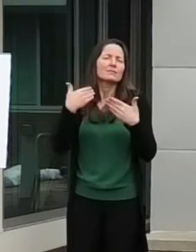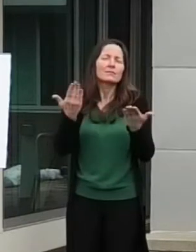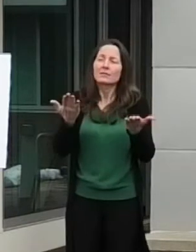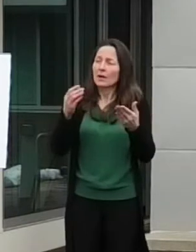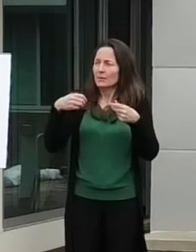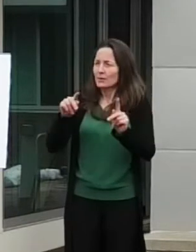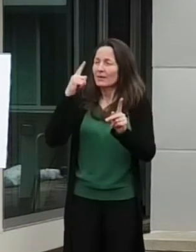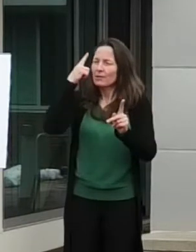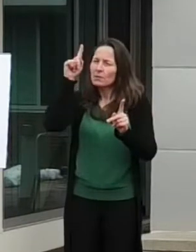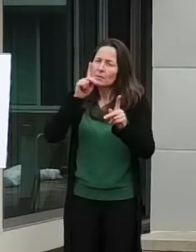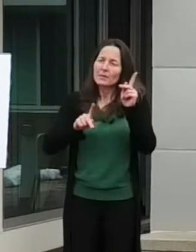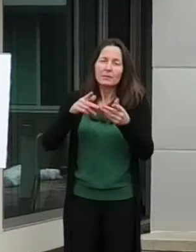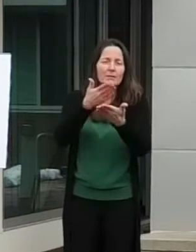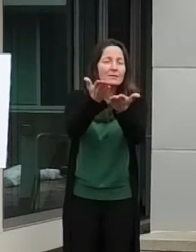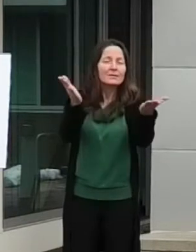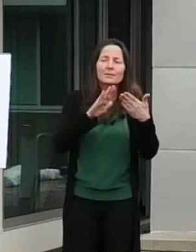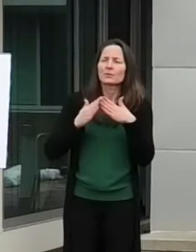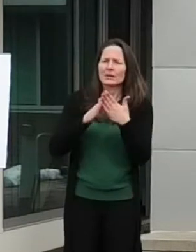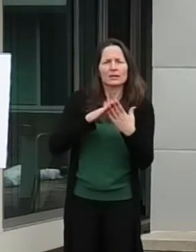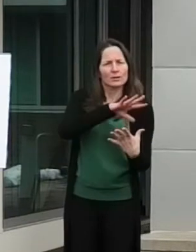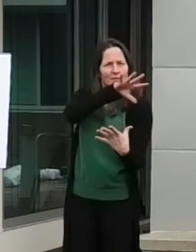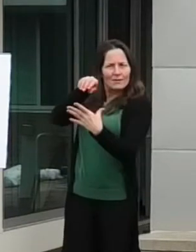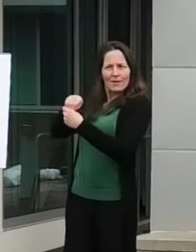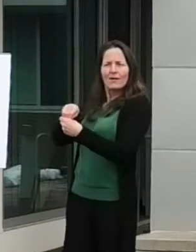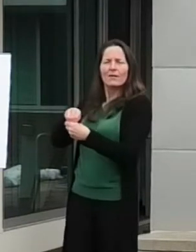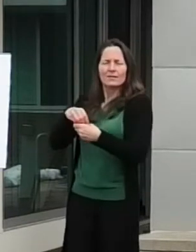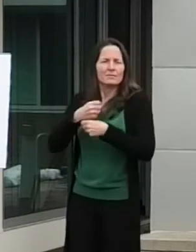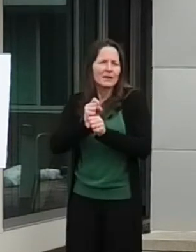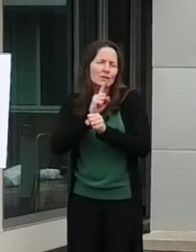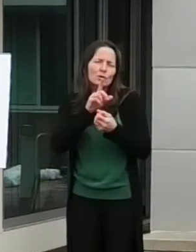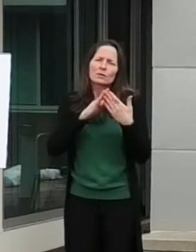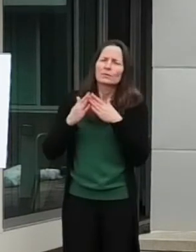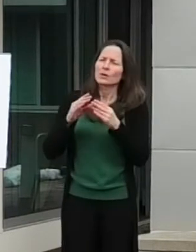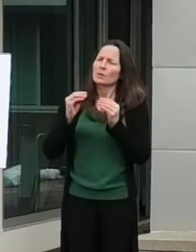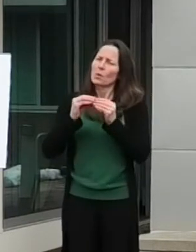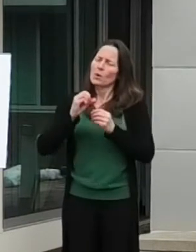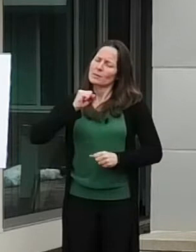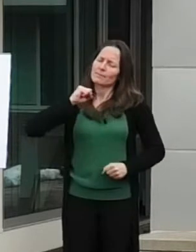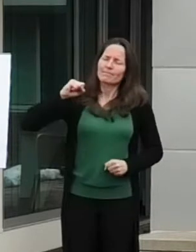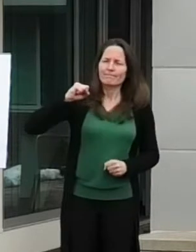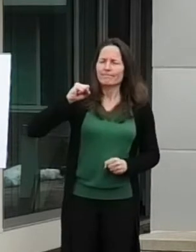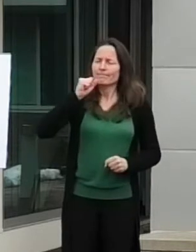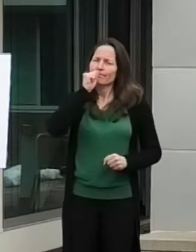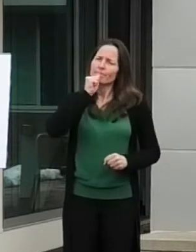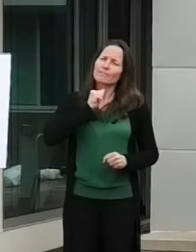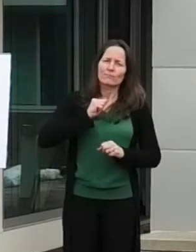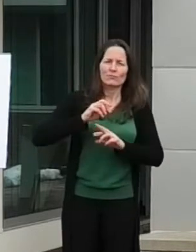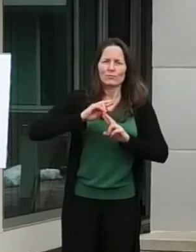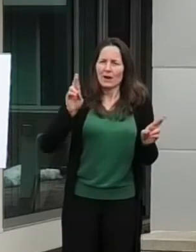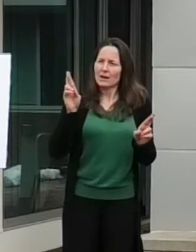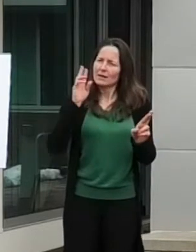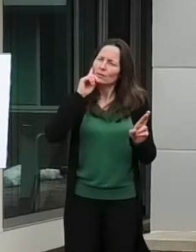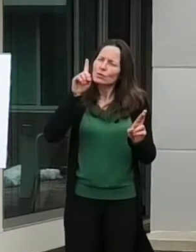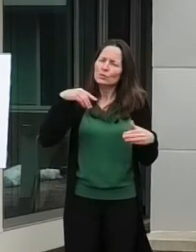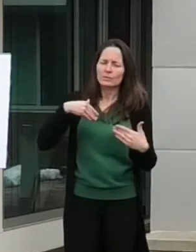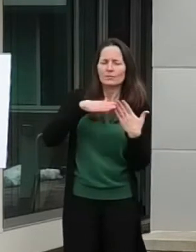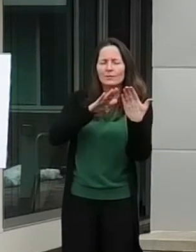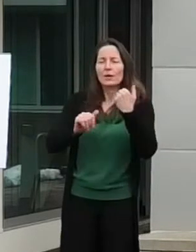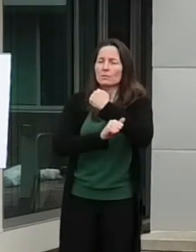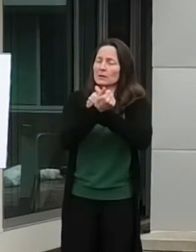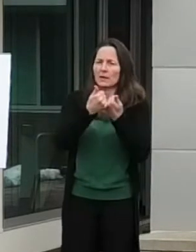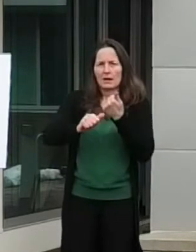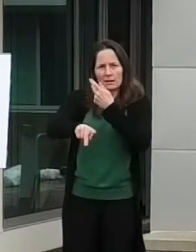involved to make the community more resilient and prepared for threats of all kinds. And this has especially been true